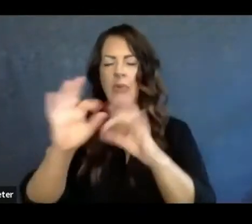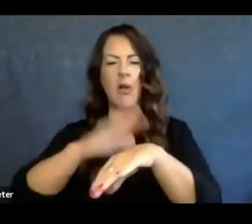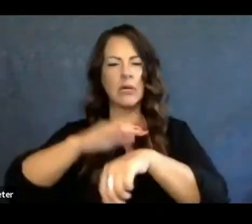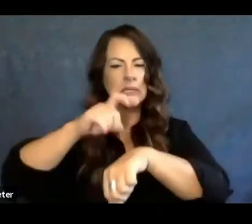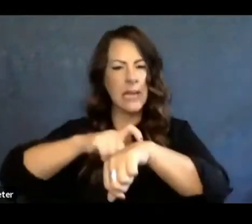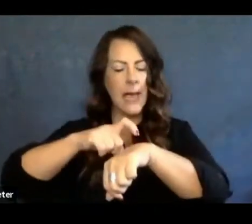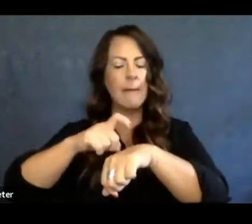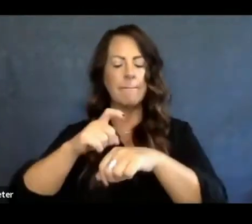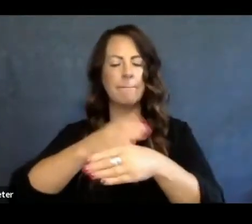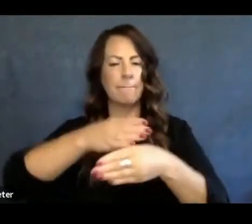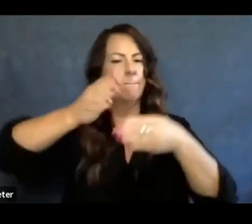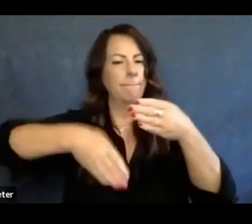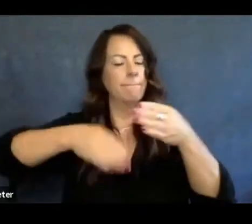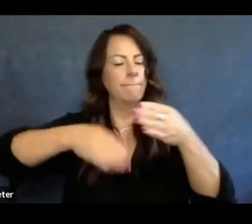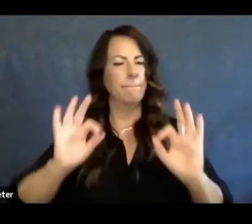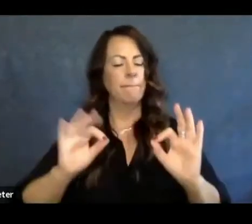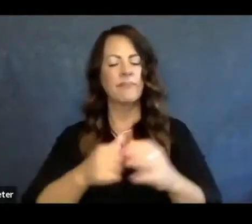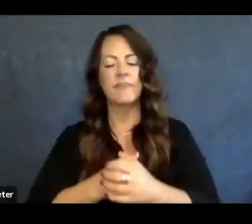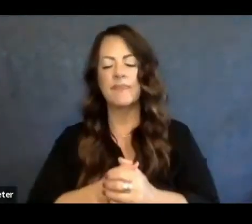that confidence